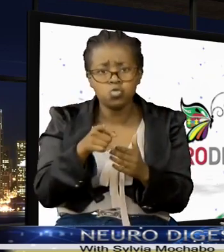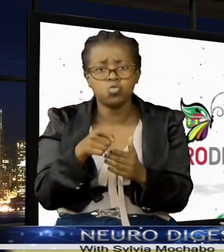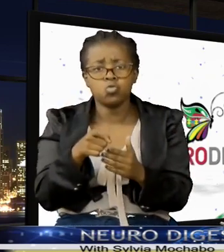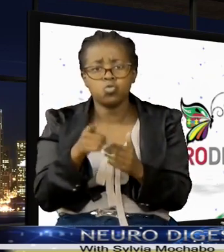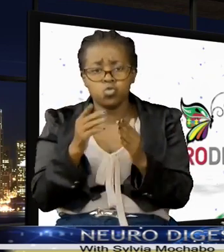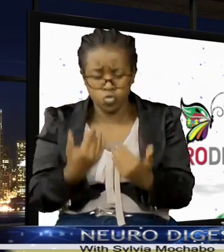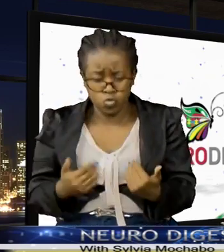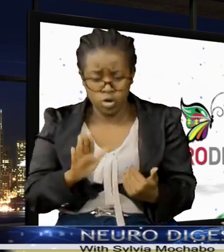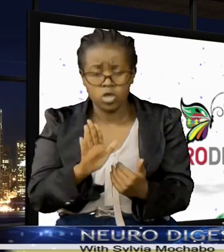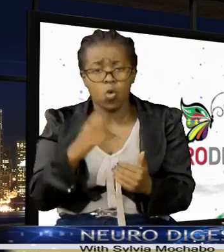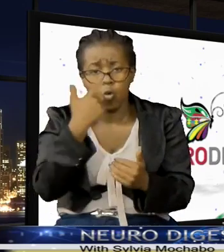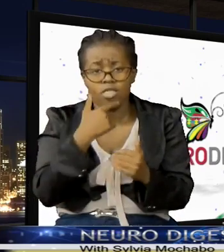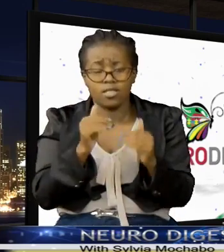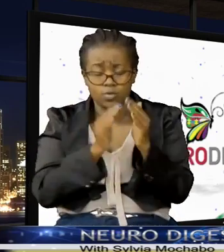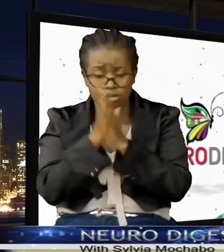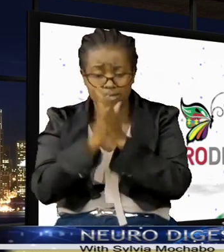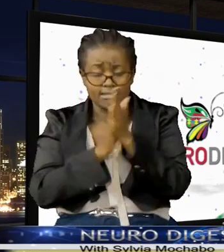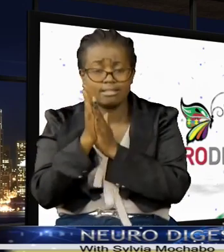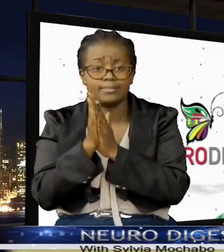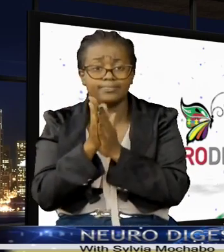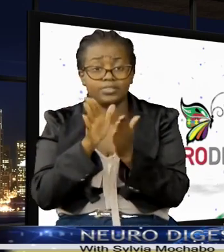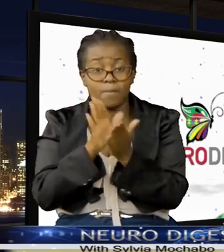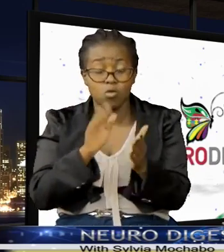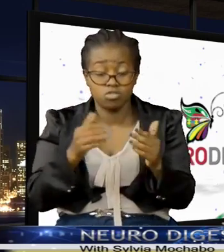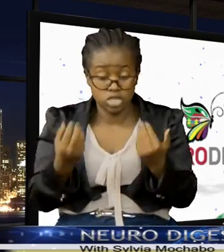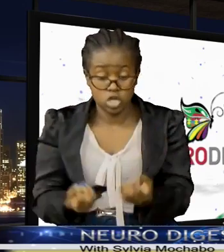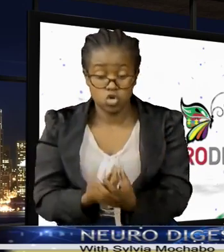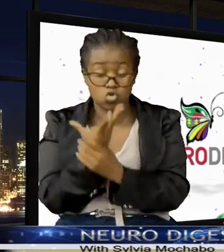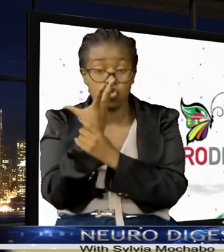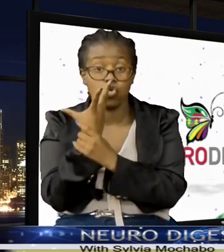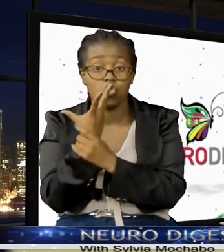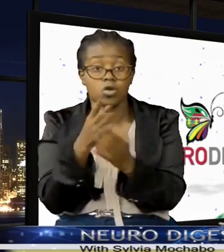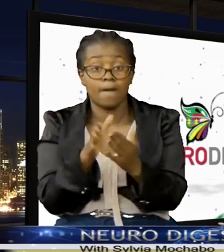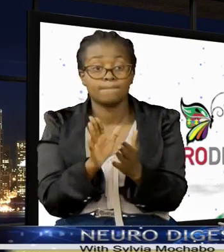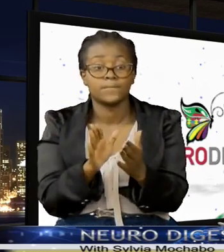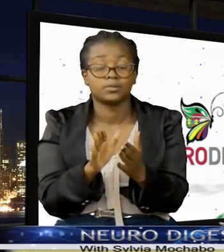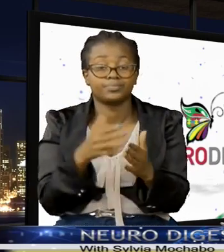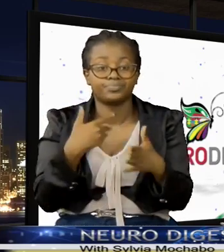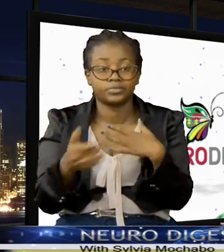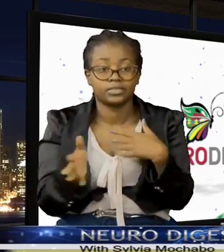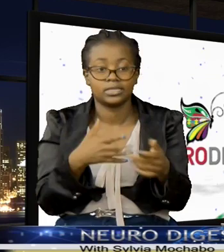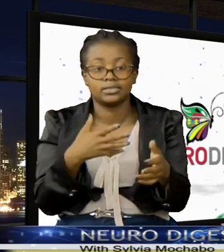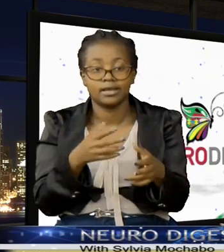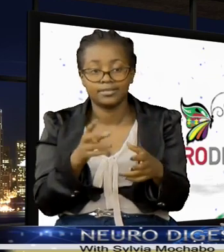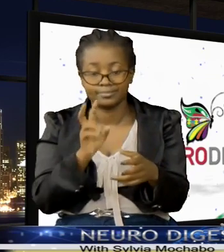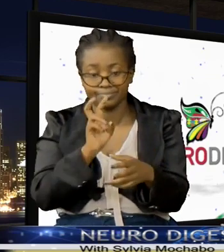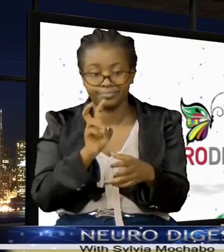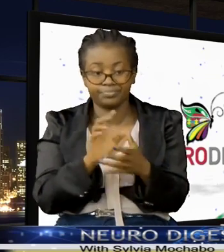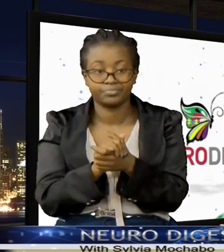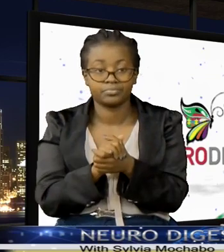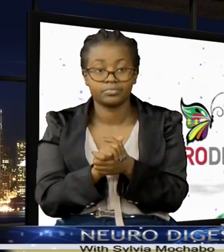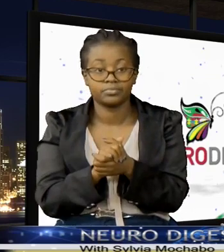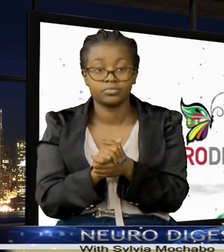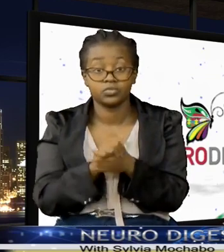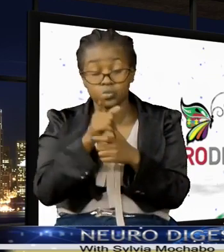all the other things that they're interested in. The more they grow, then the more the symptoms are visible. Because as a